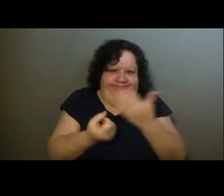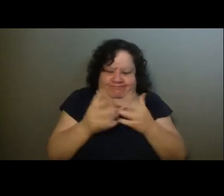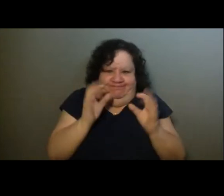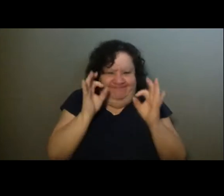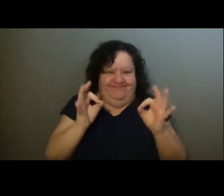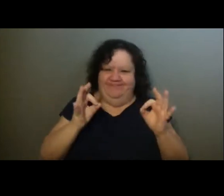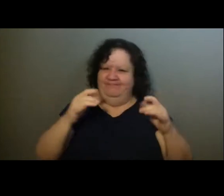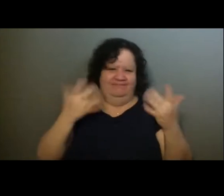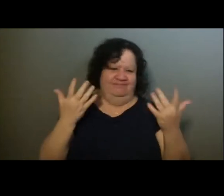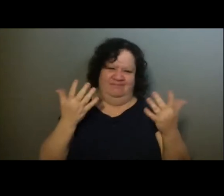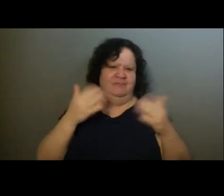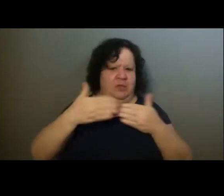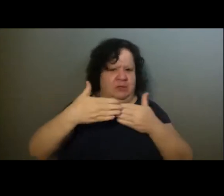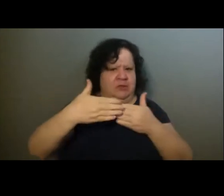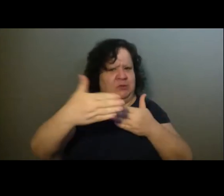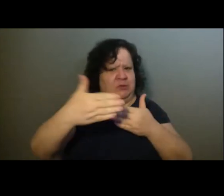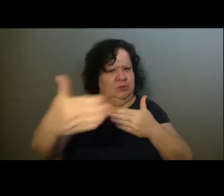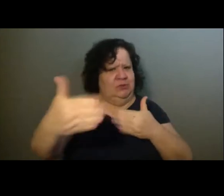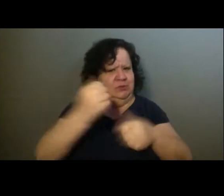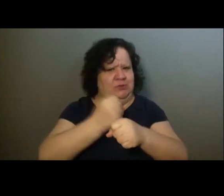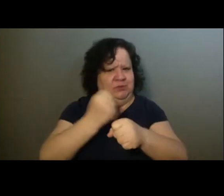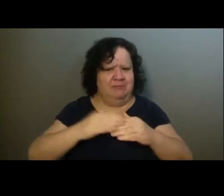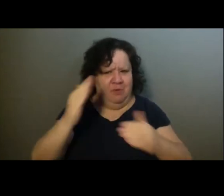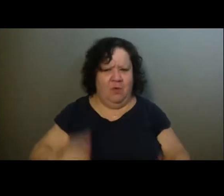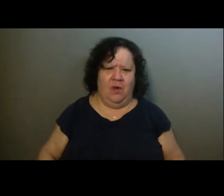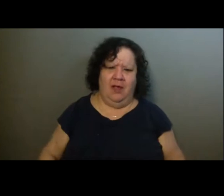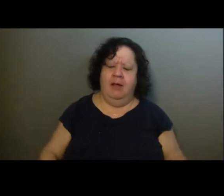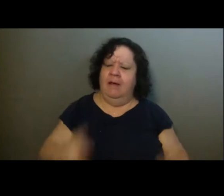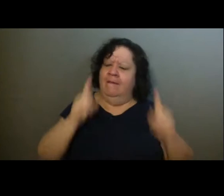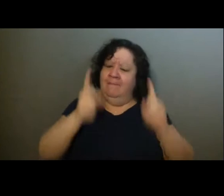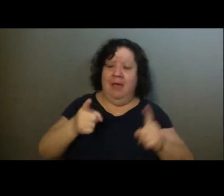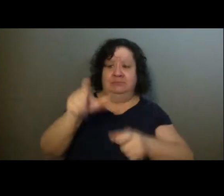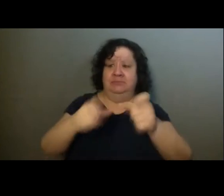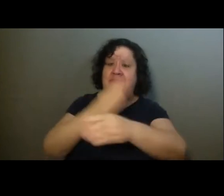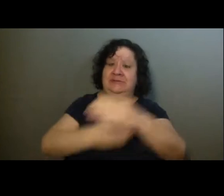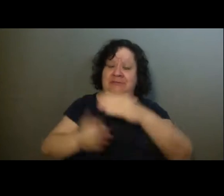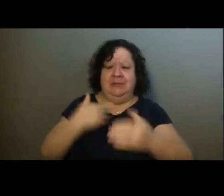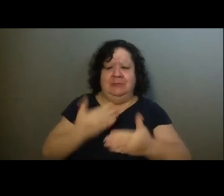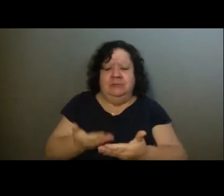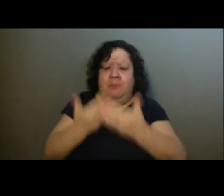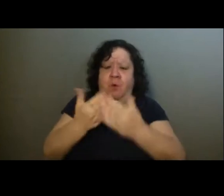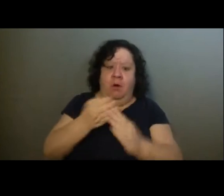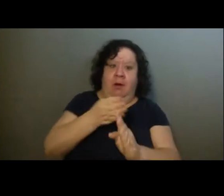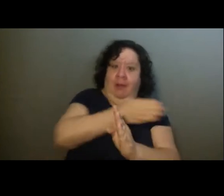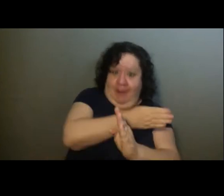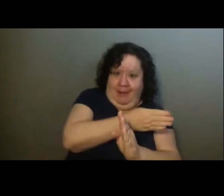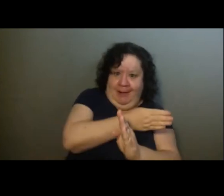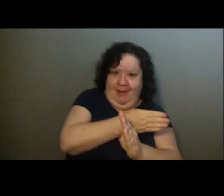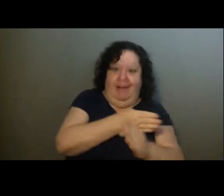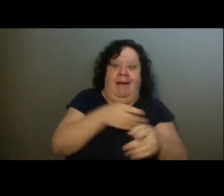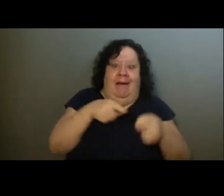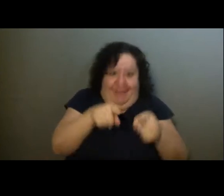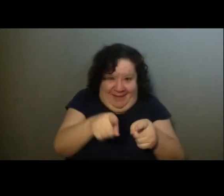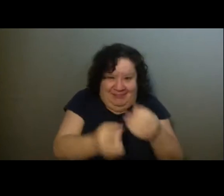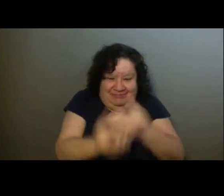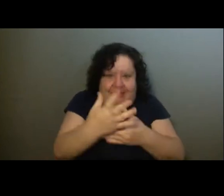after disasters that would enable them to participate effectively in disaster risk reduction efforts and to be able to evacuate